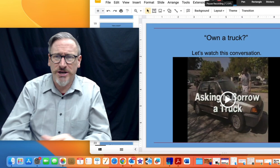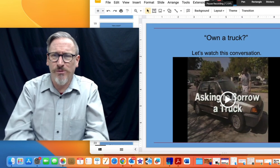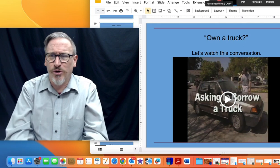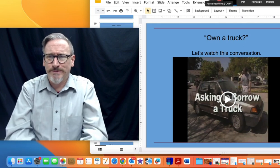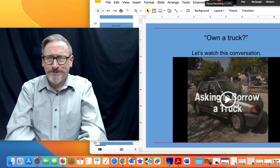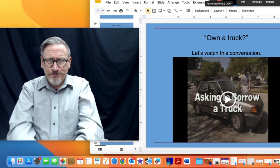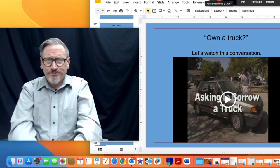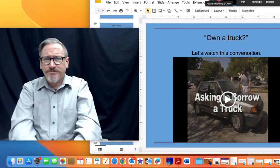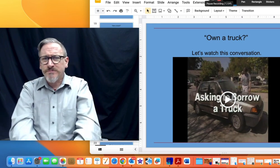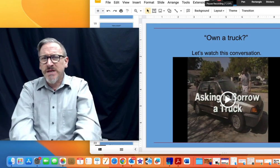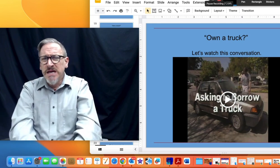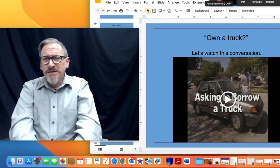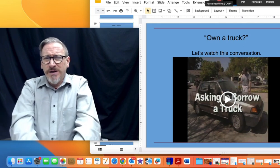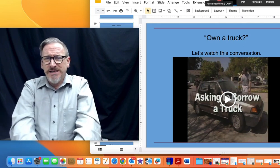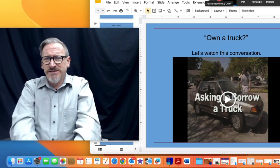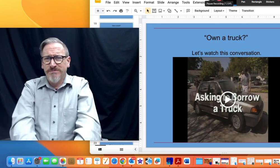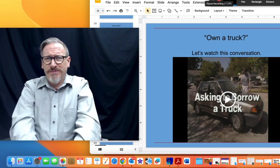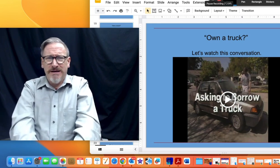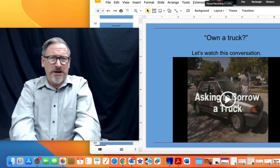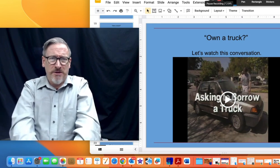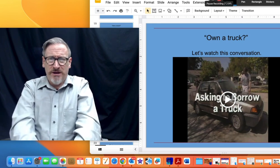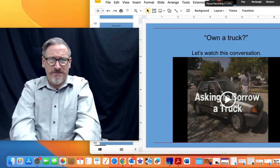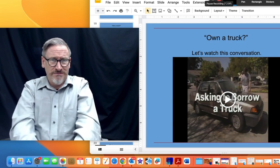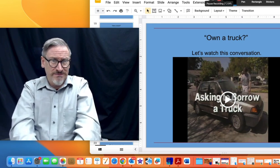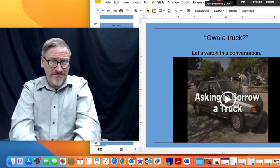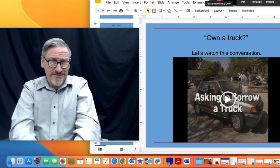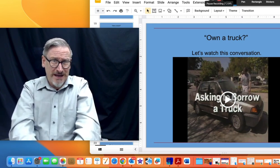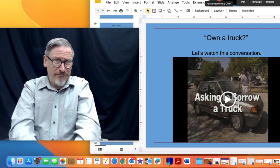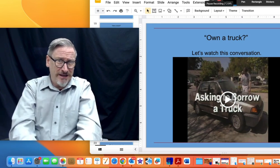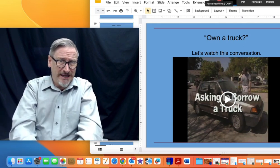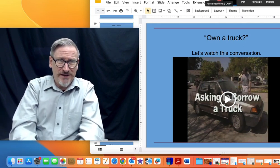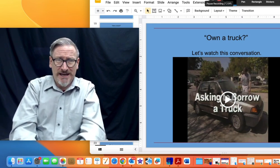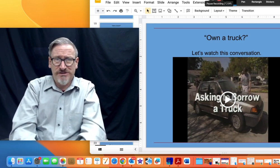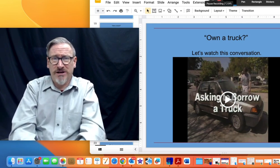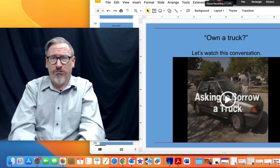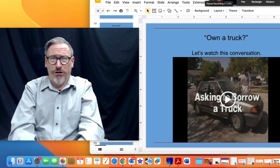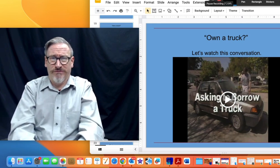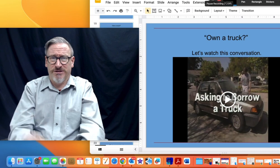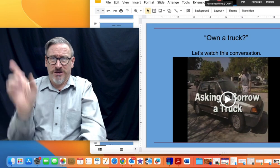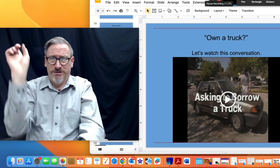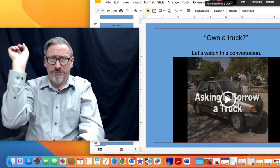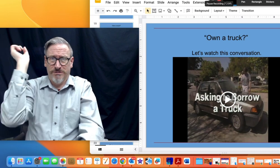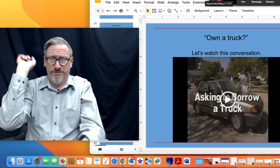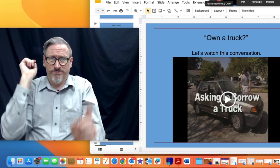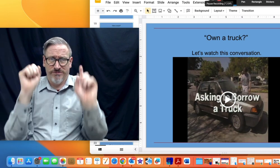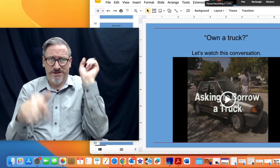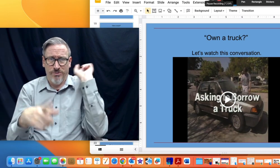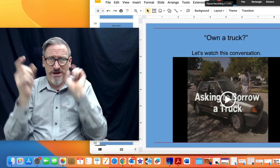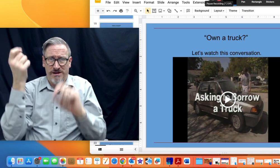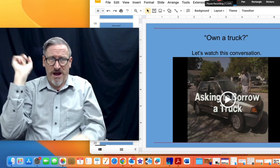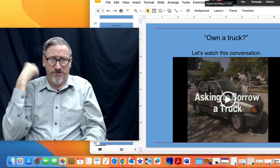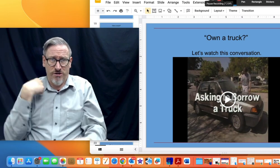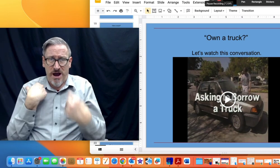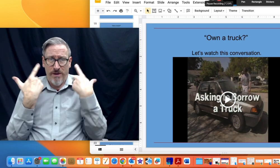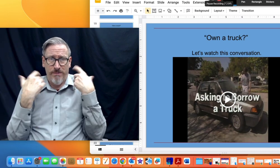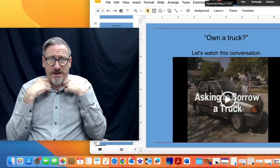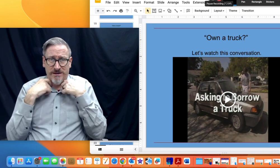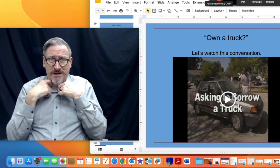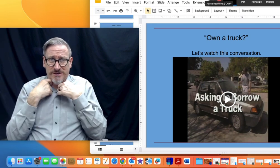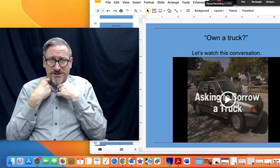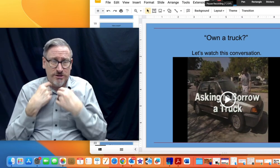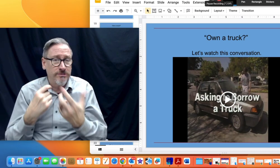much anymore, but it's being non-committal, not really giving an answer, saying, "Oh, we have to talk to someone." I'm